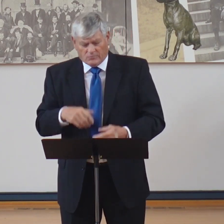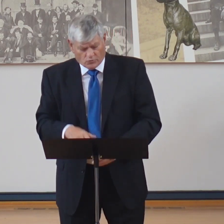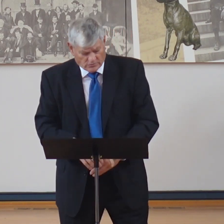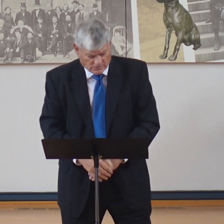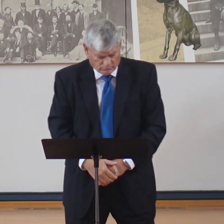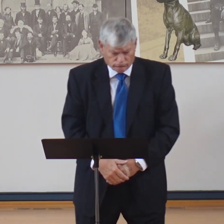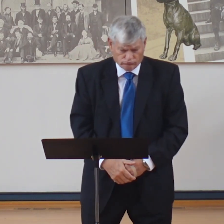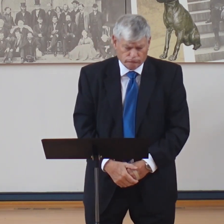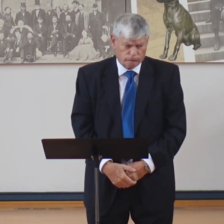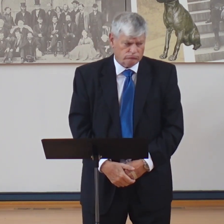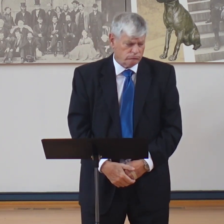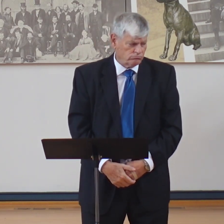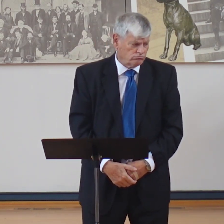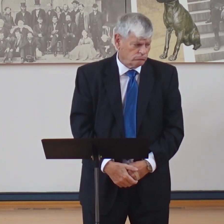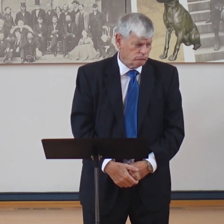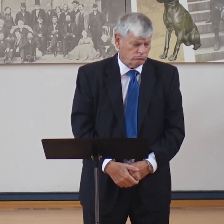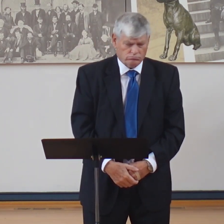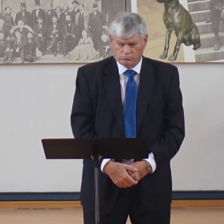you know, sadly went to this party.